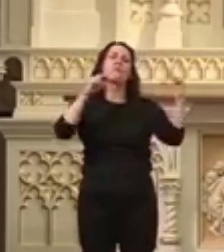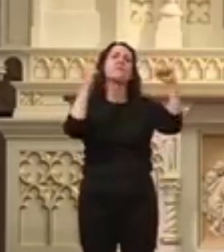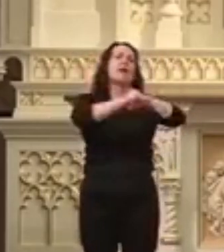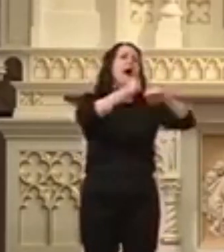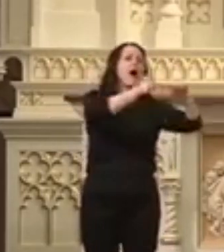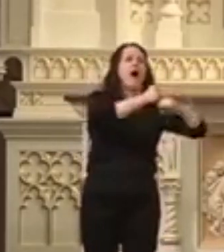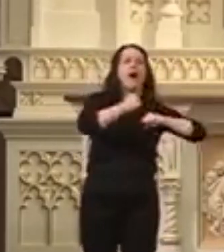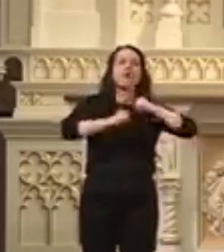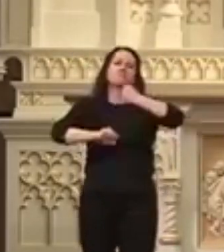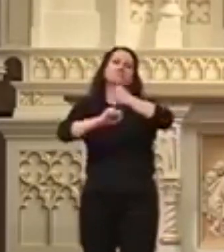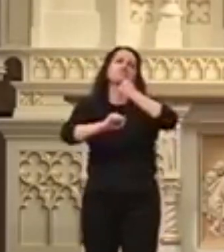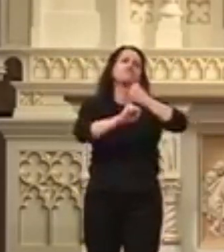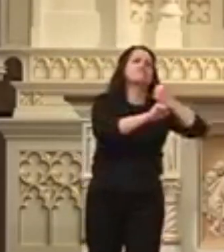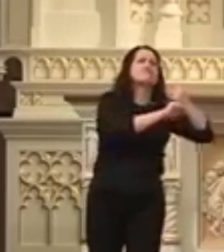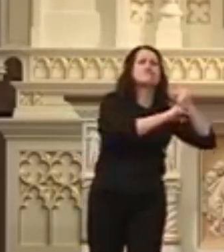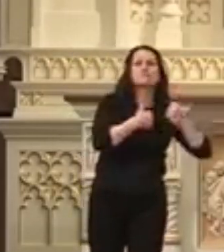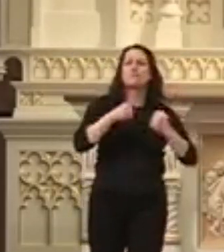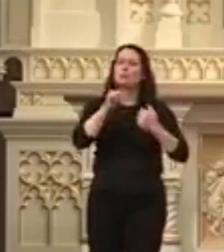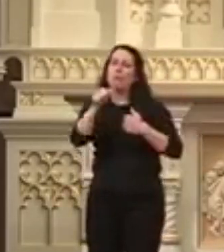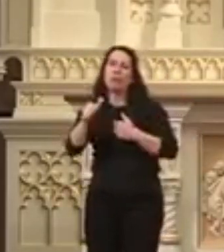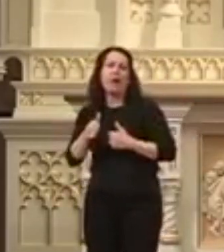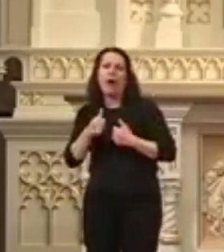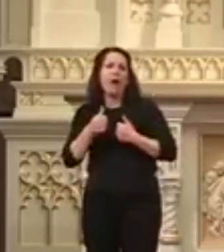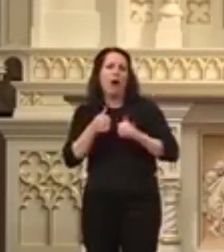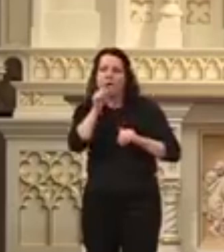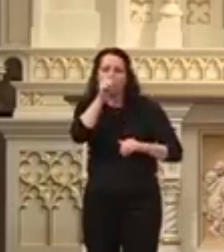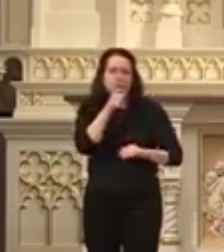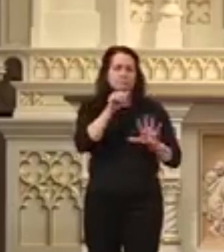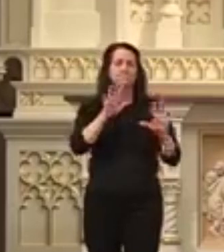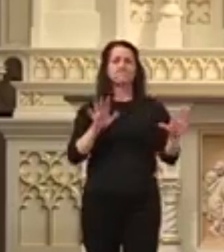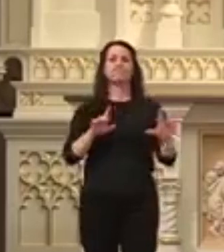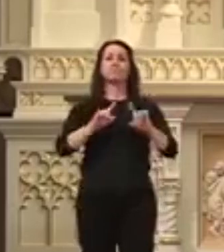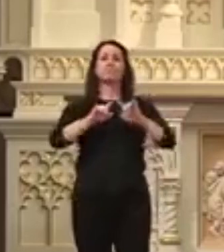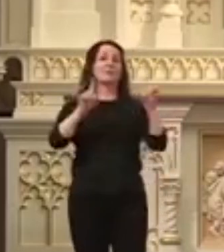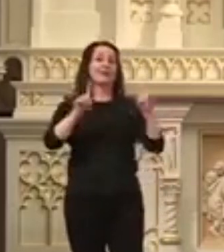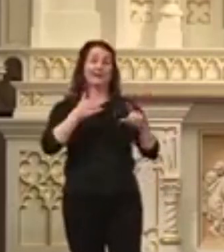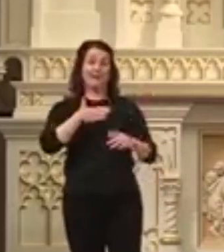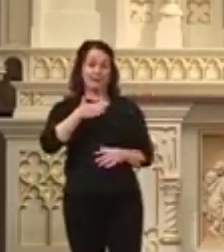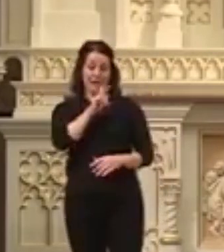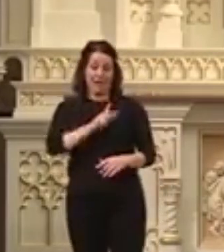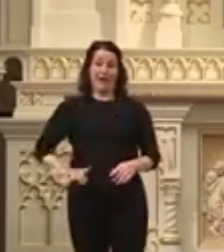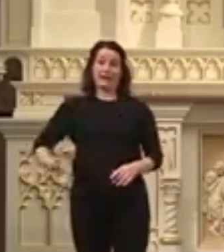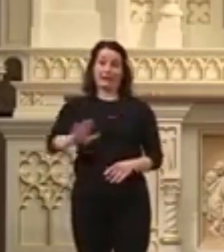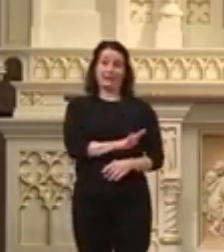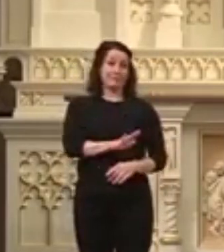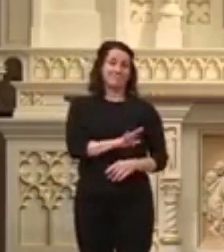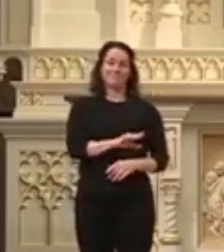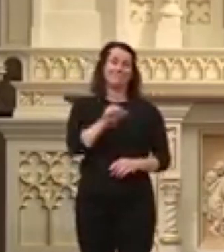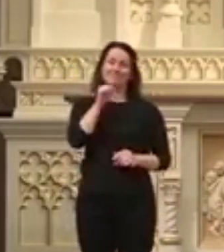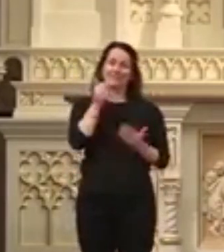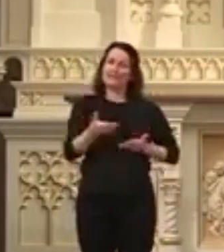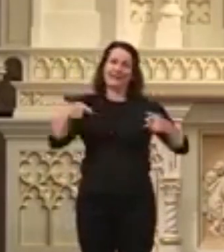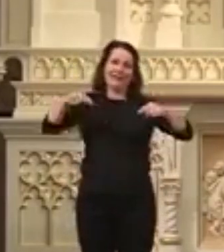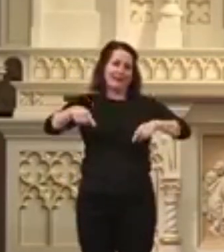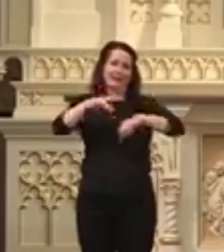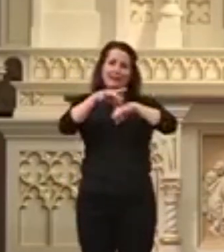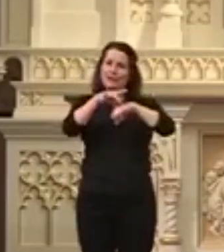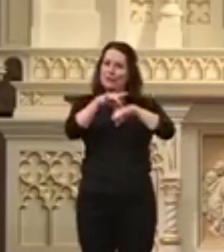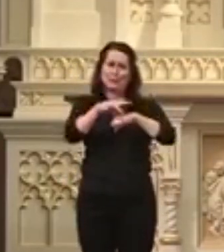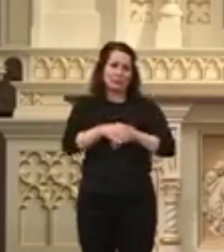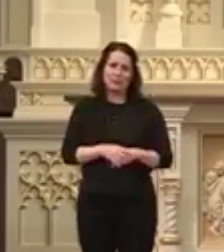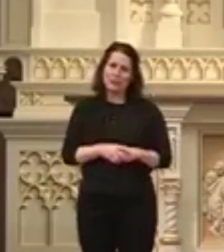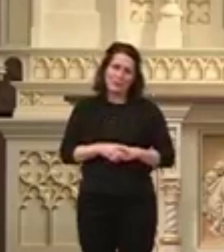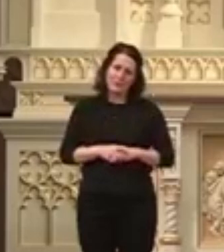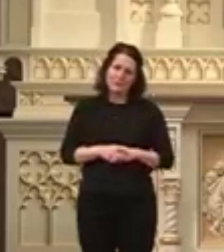being handed over to the Jews. But as it is, my kingdom is not here. So Pilate said to